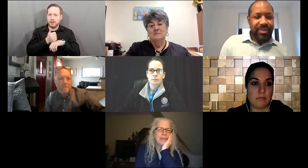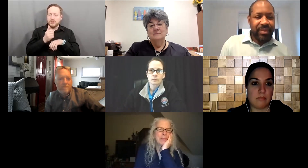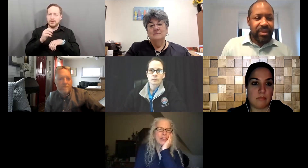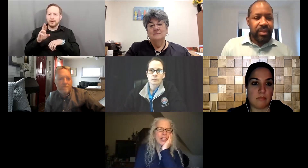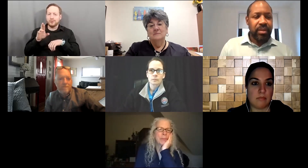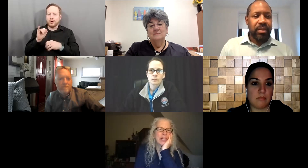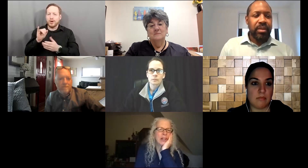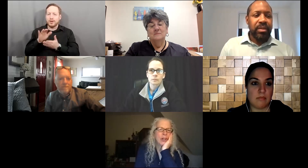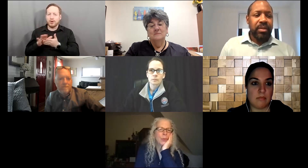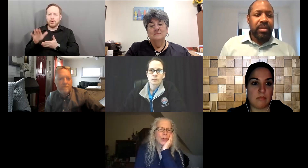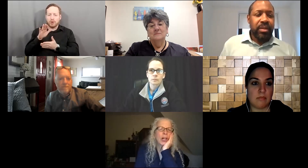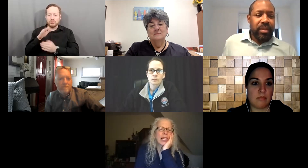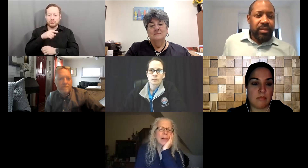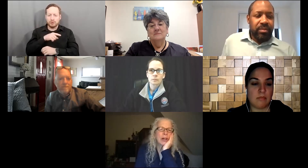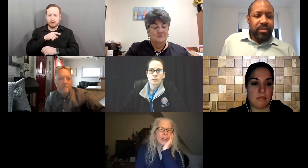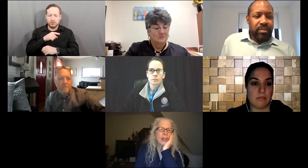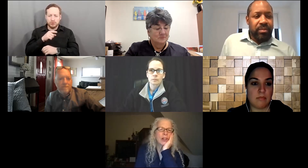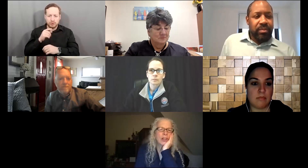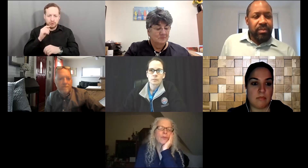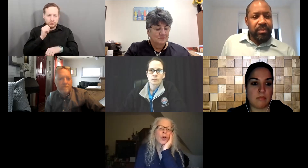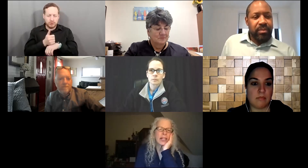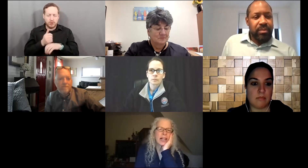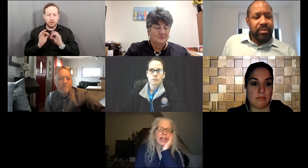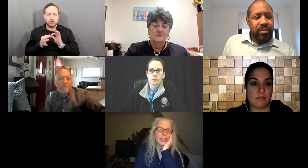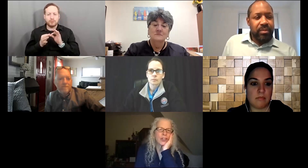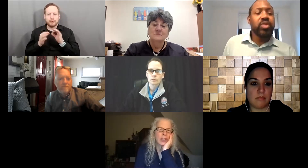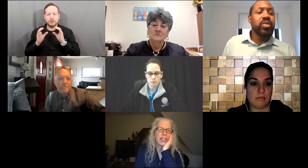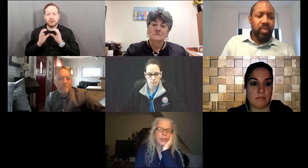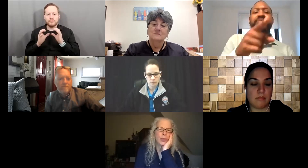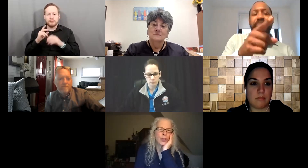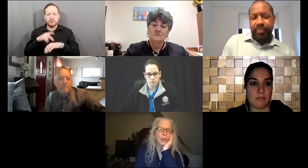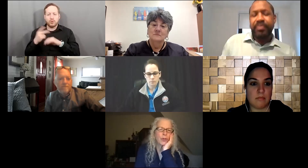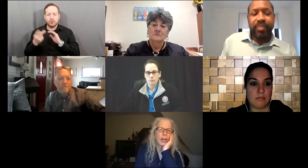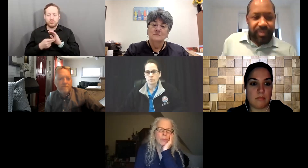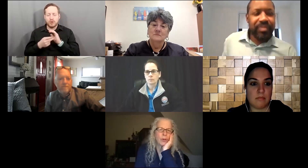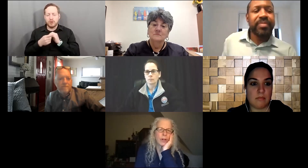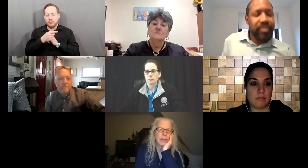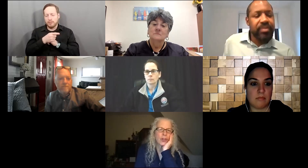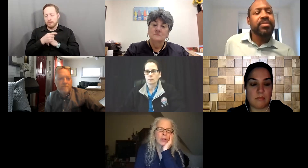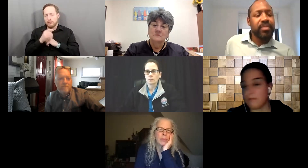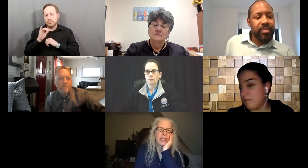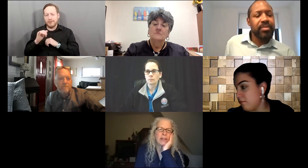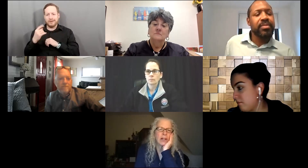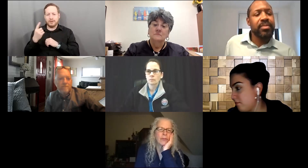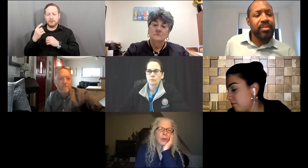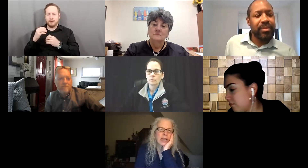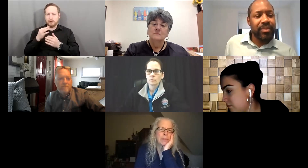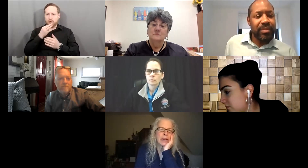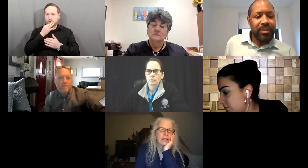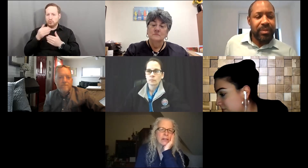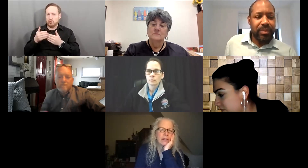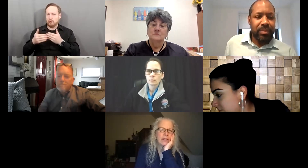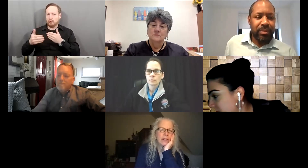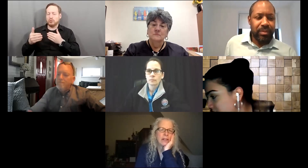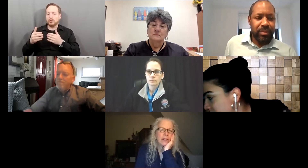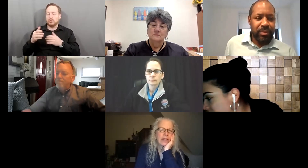I hadn't mentioned it, but we were talking about at Rhode Island College, the new interpreter training program that's going to be focused on